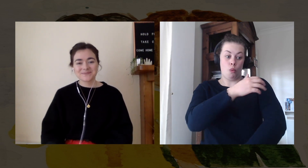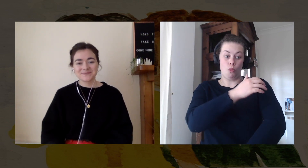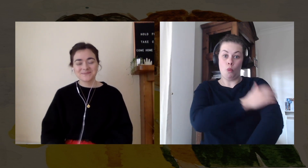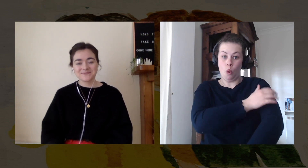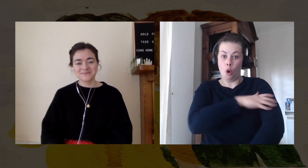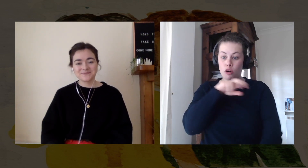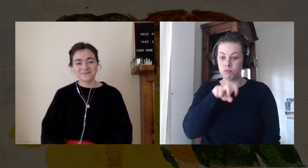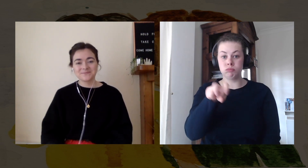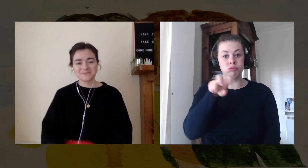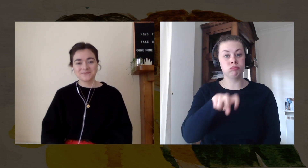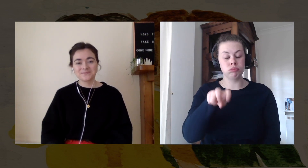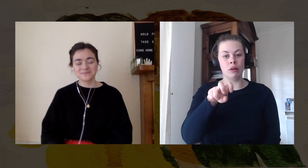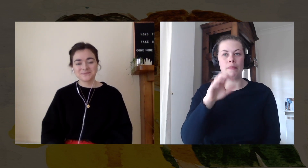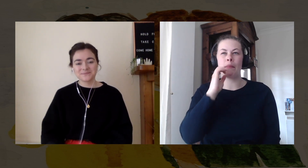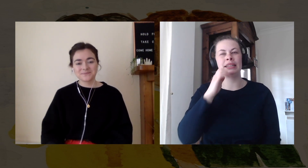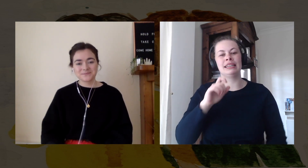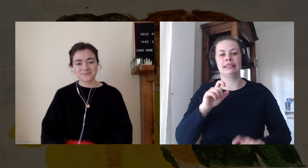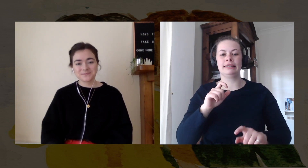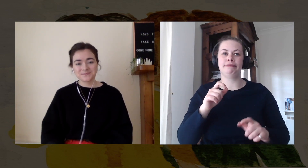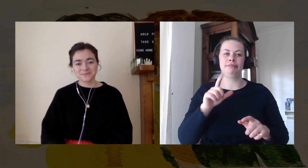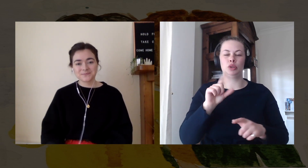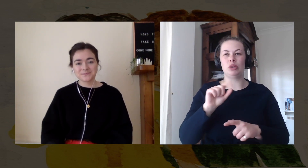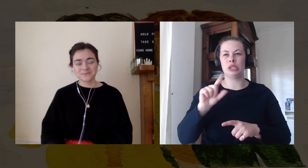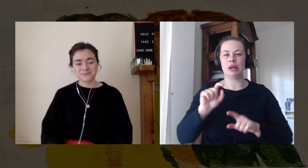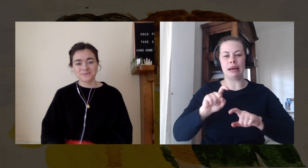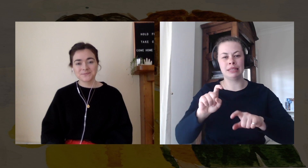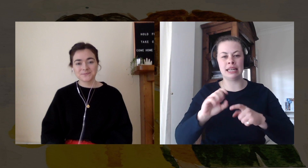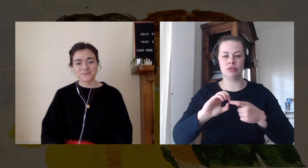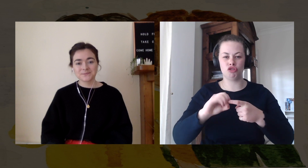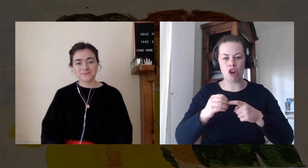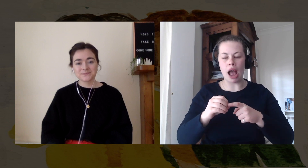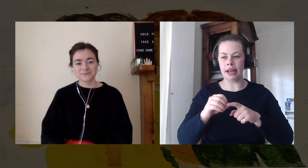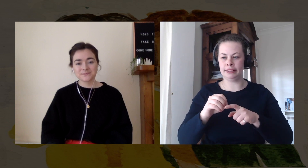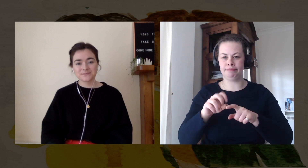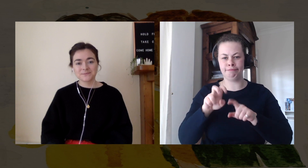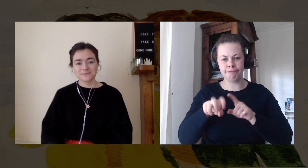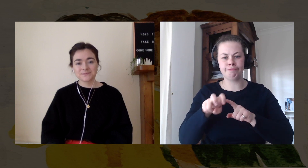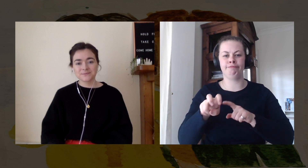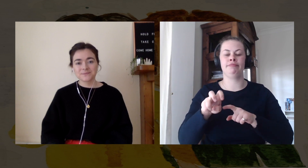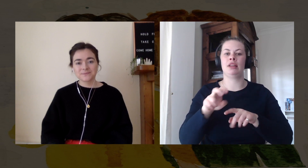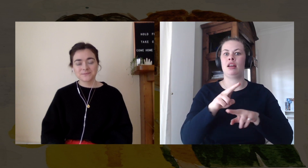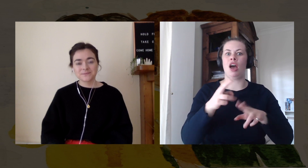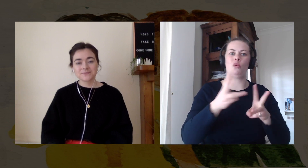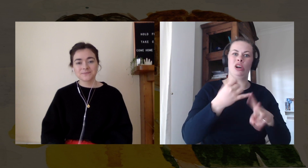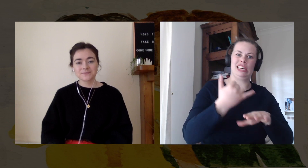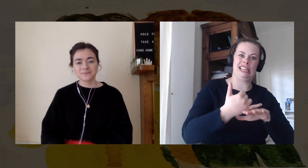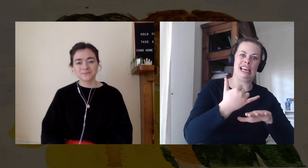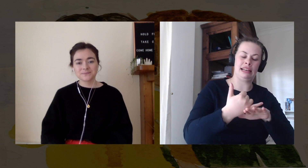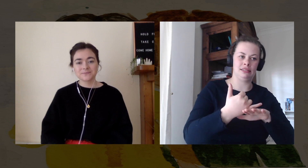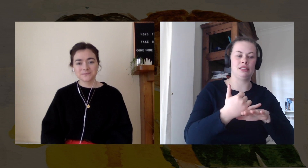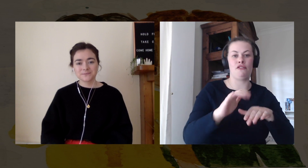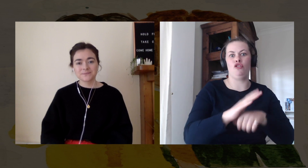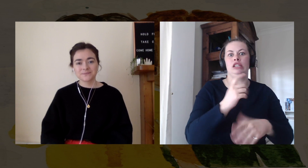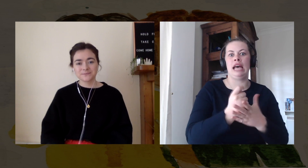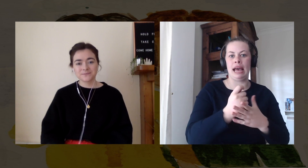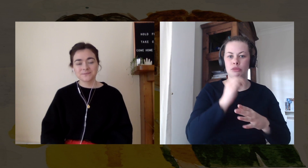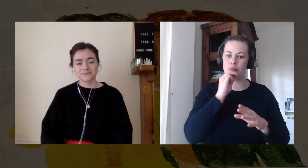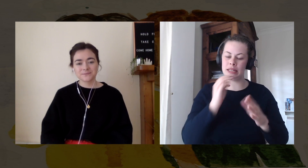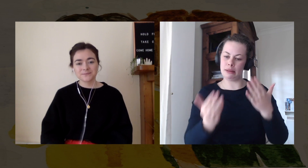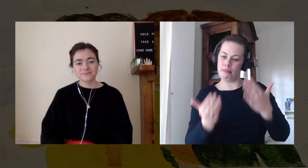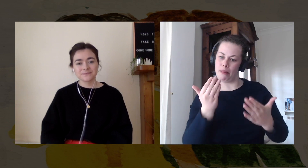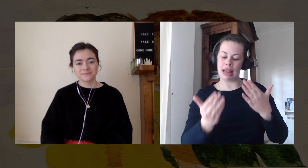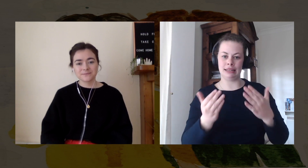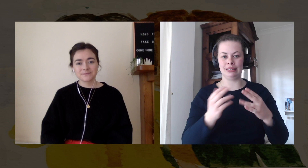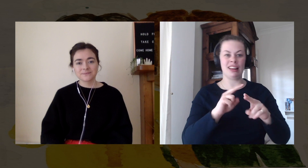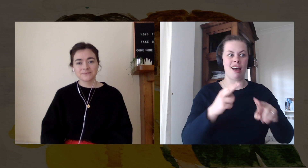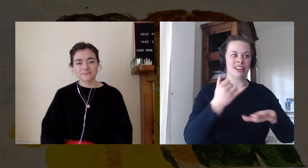2020, I haven't started working yet, because we're recording a little bit ahead of work getting insane. So what I'm trying to do every